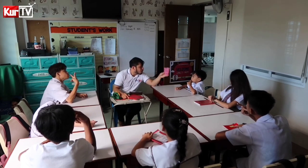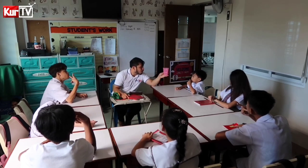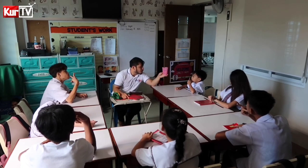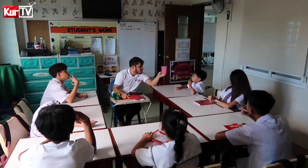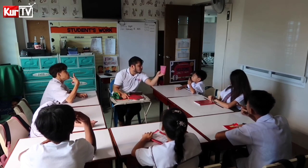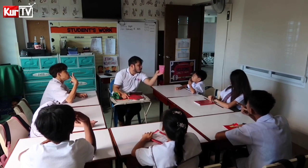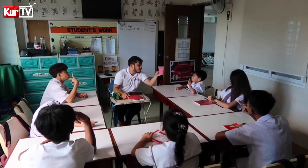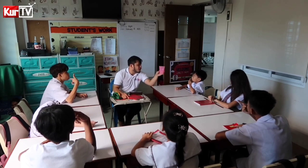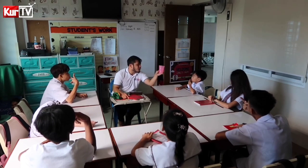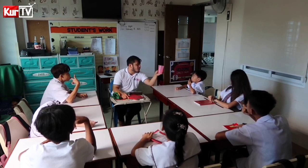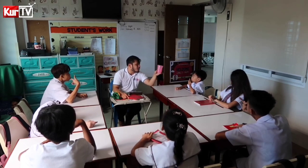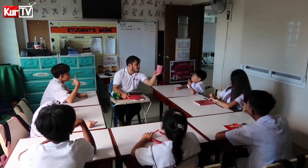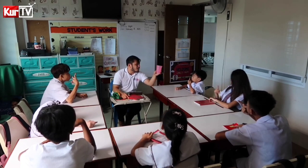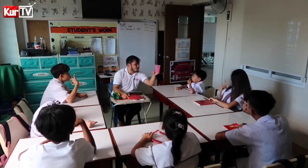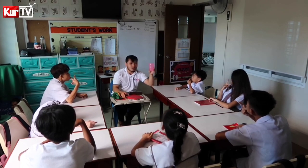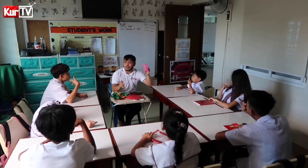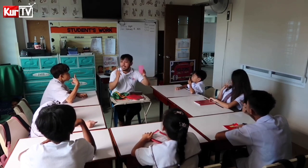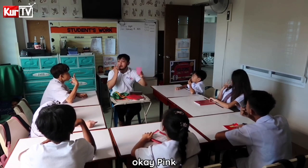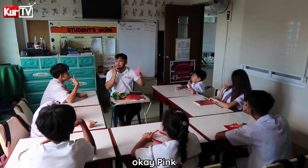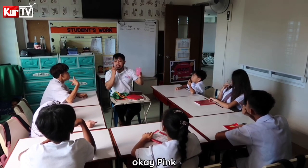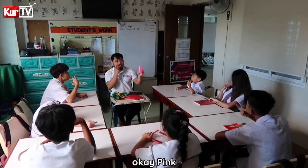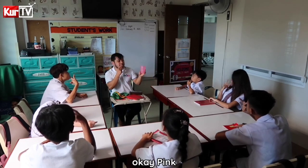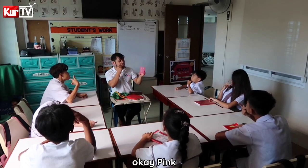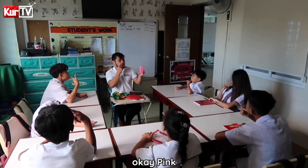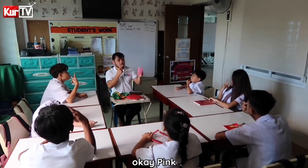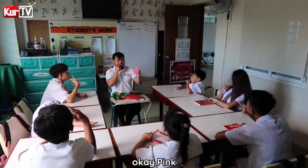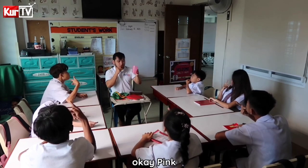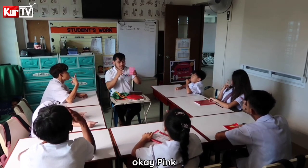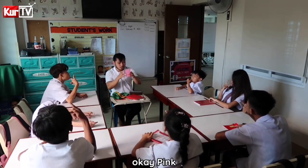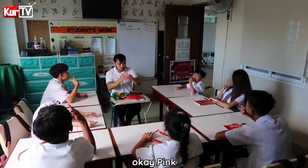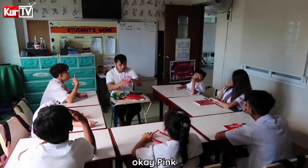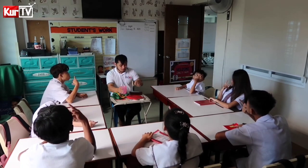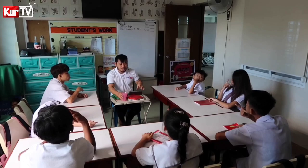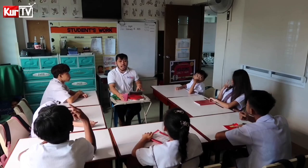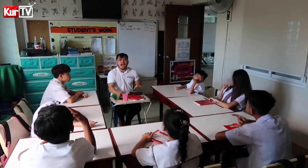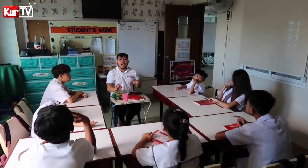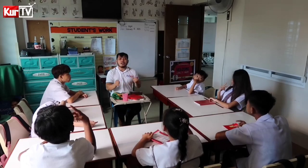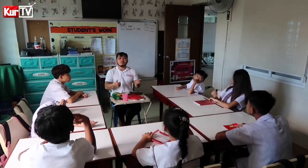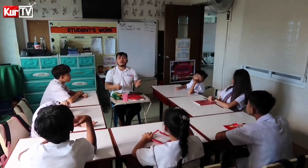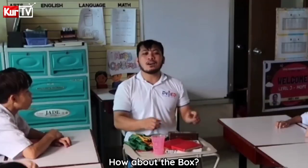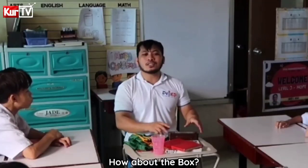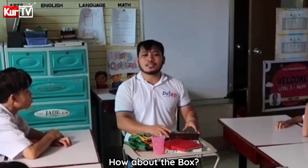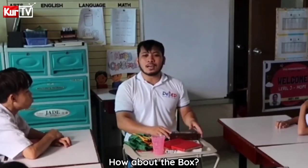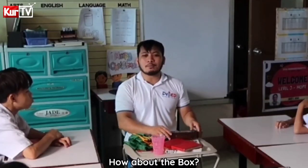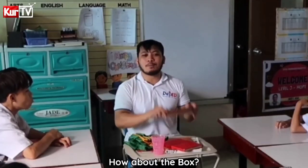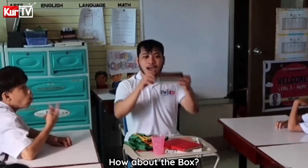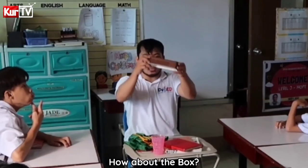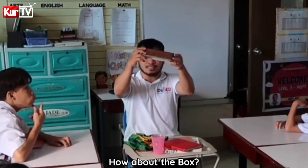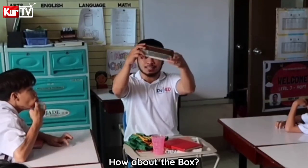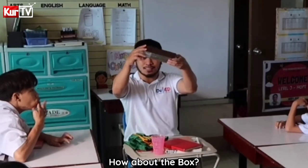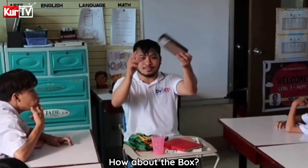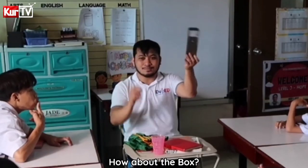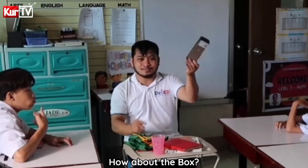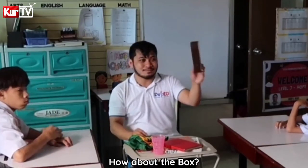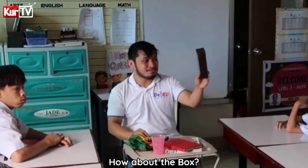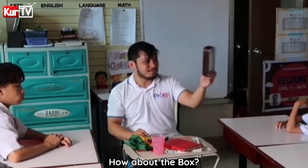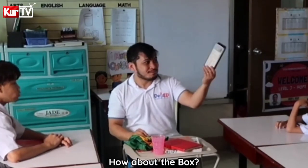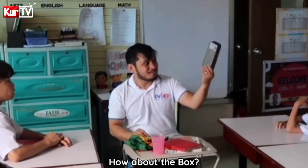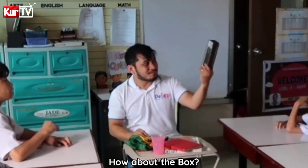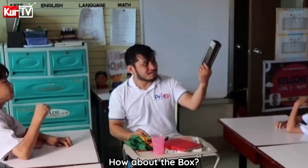What's color? Okay. Pink. Very good. It's pink. How about the box? Good.